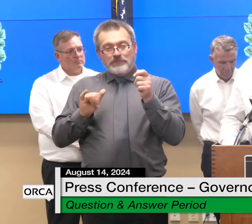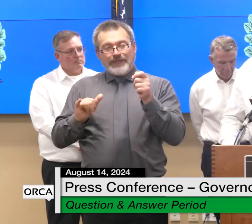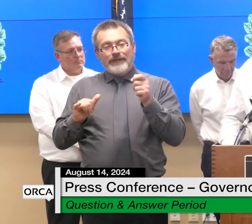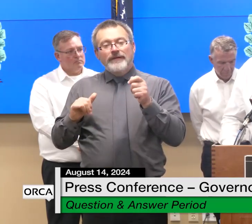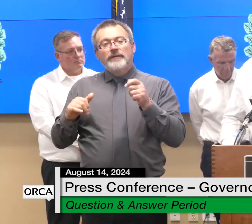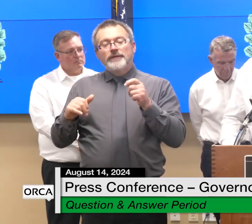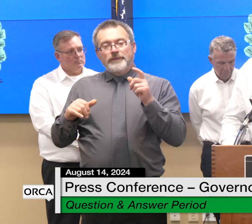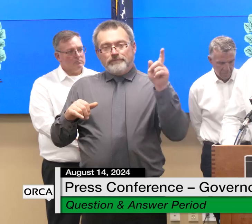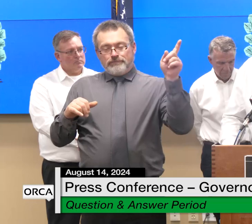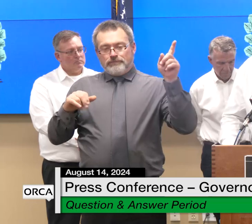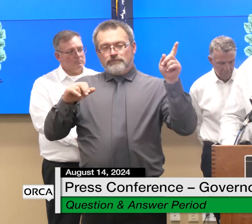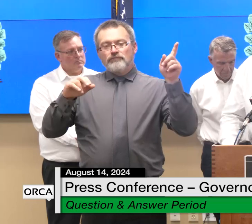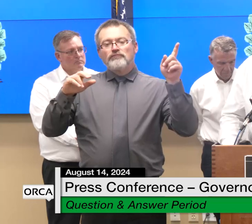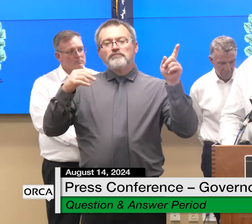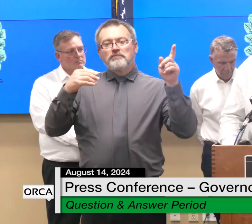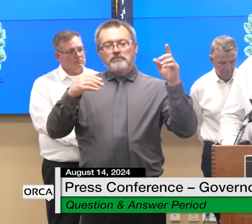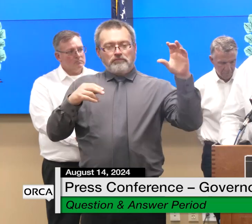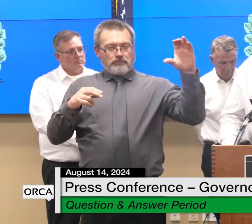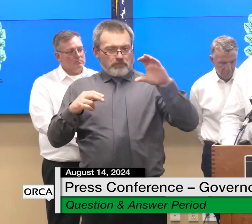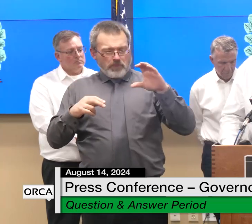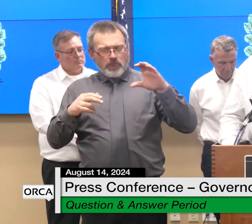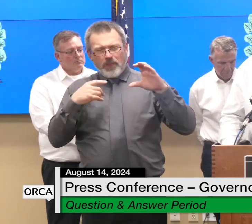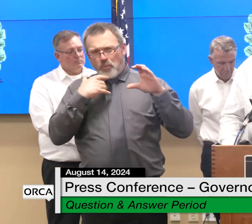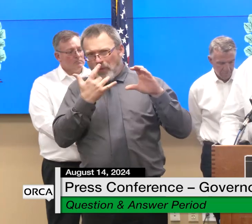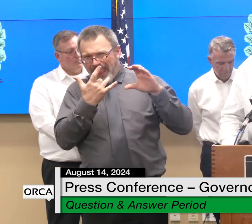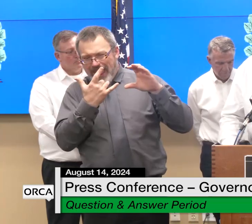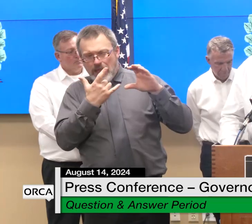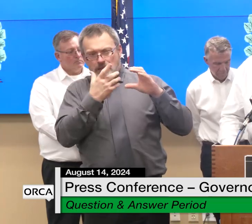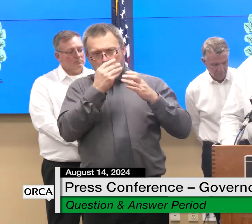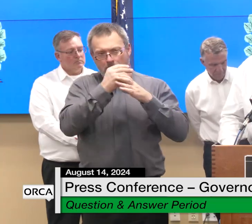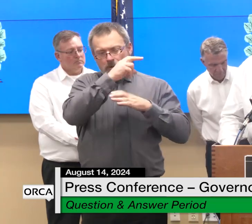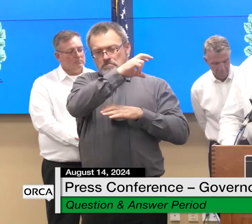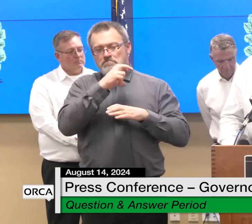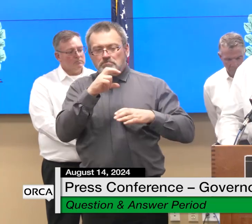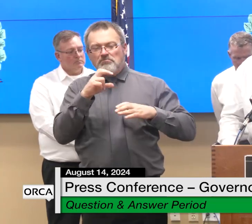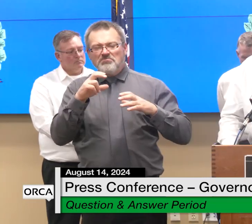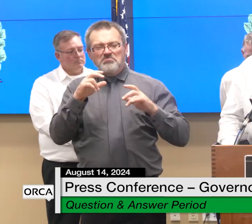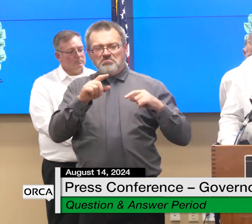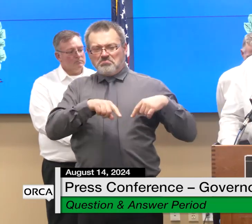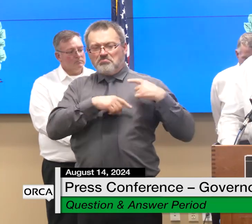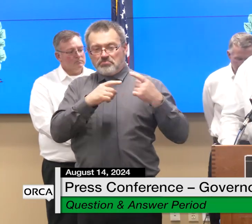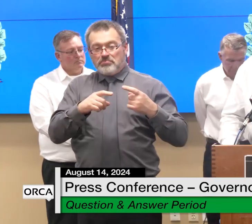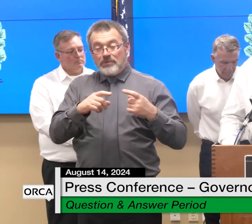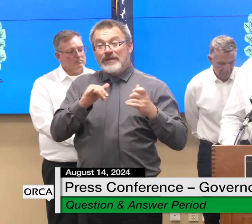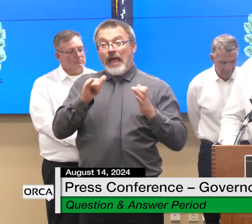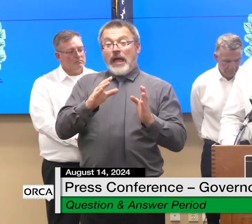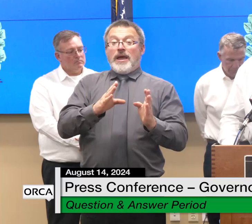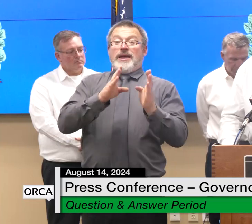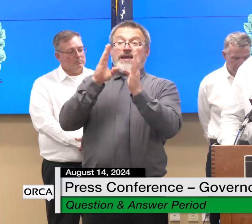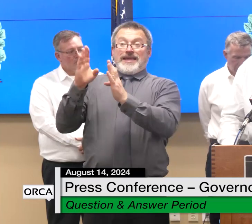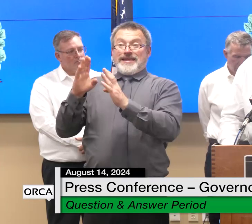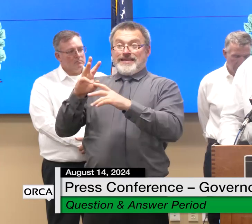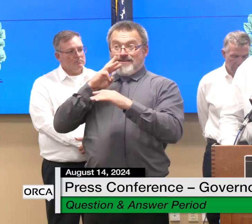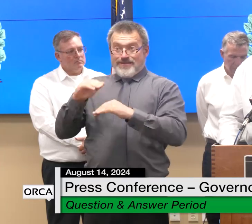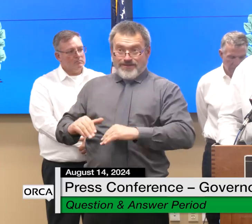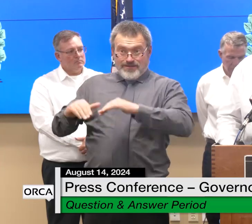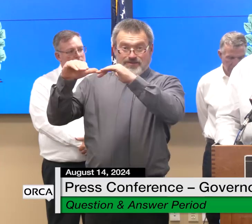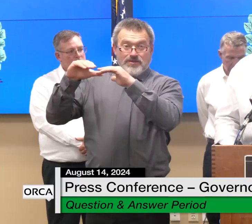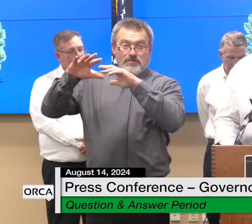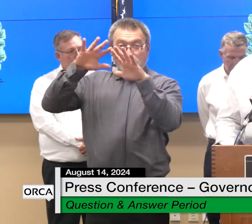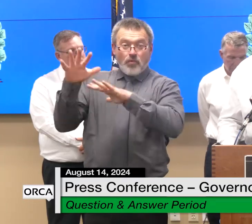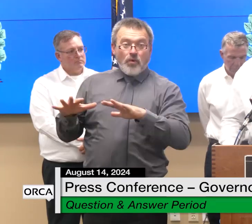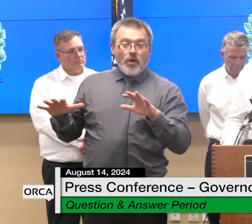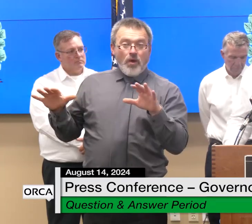tranche of authorization. Storm-related money to state infrastructure is funded through Federal Highway, but it comes